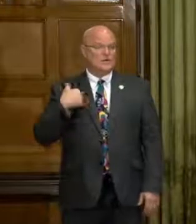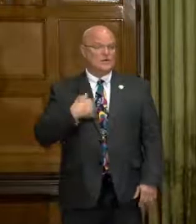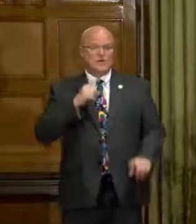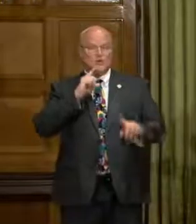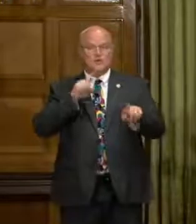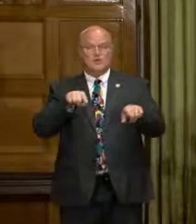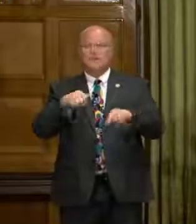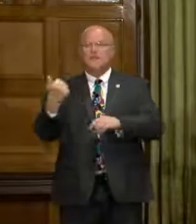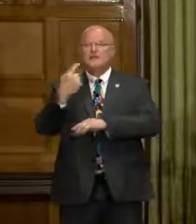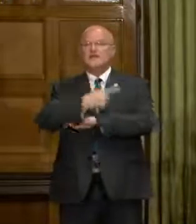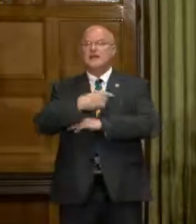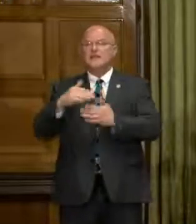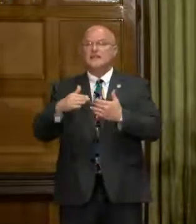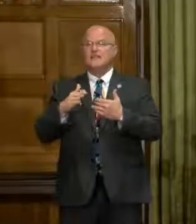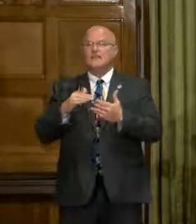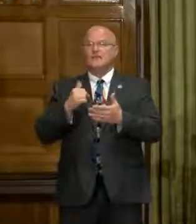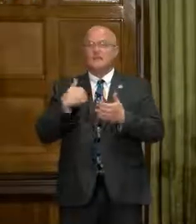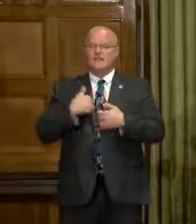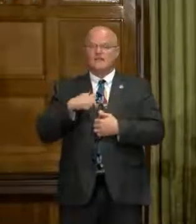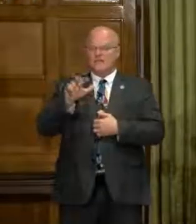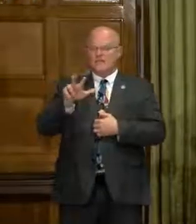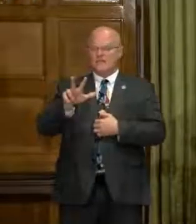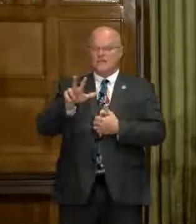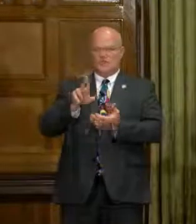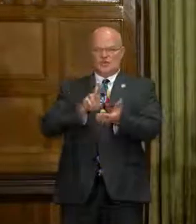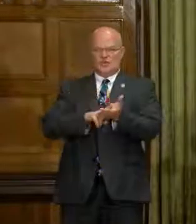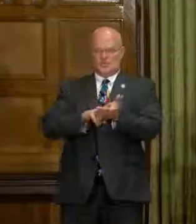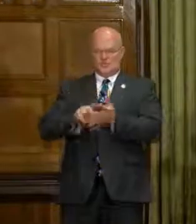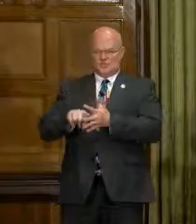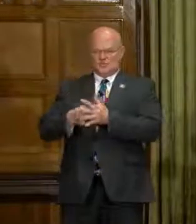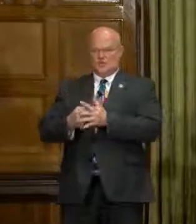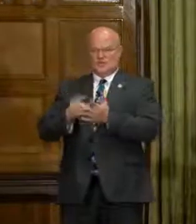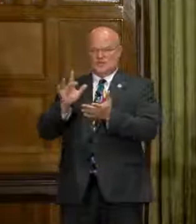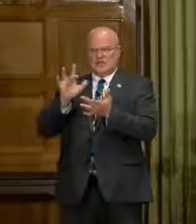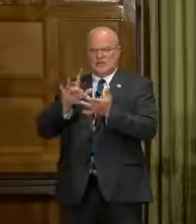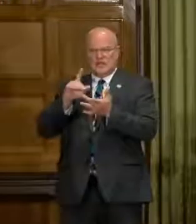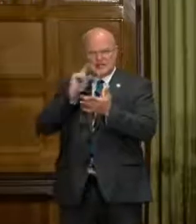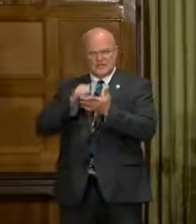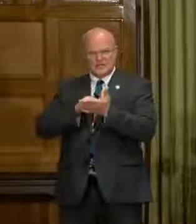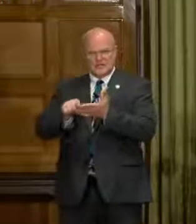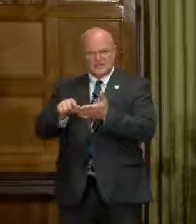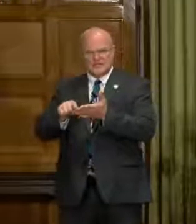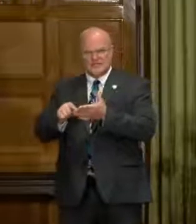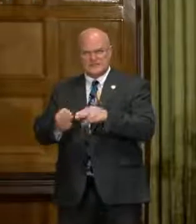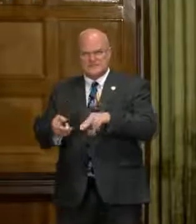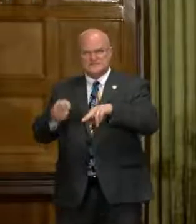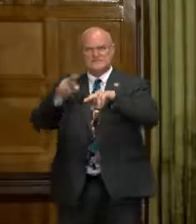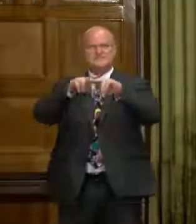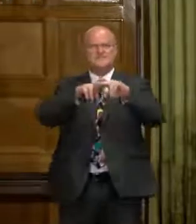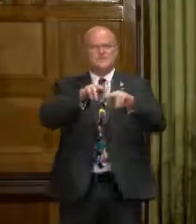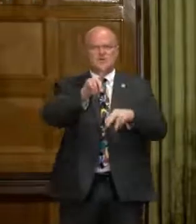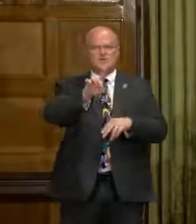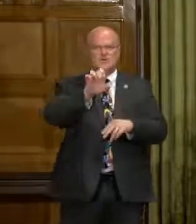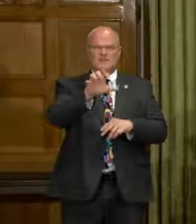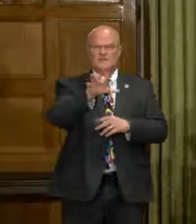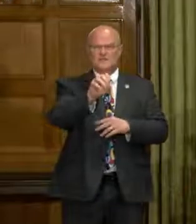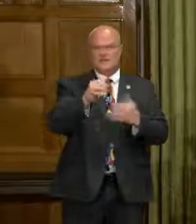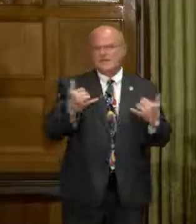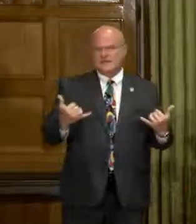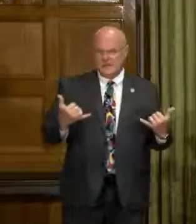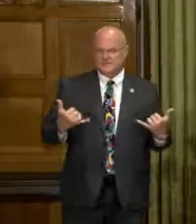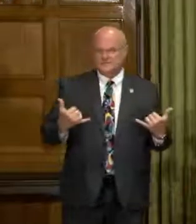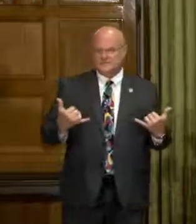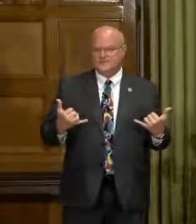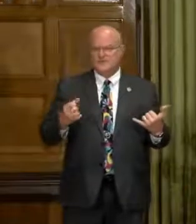reported the other day that we've moved from 3 nurses originally in contact tracing to up to about 150